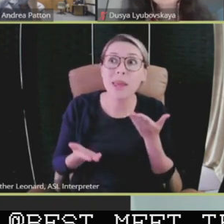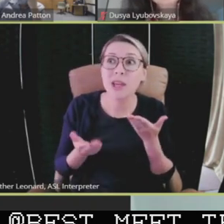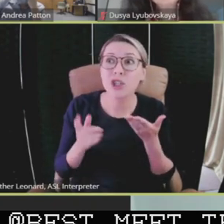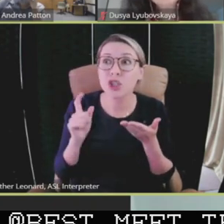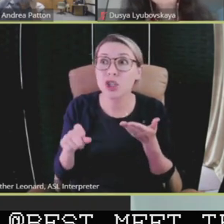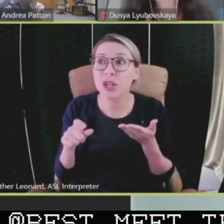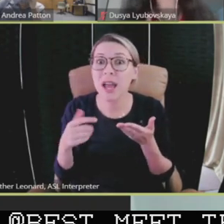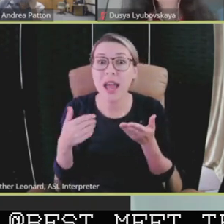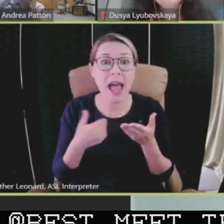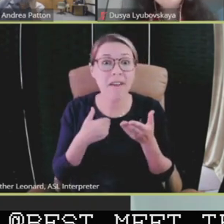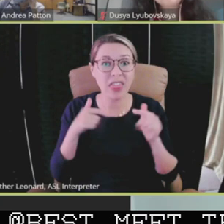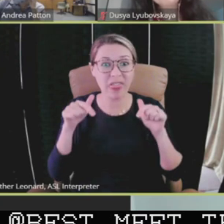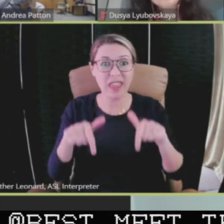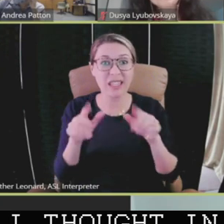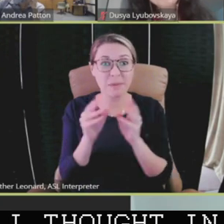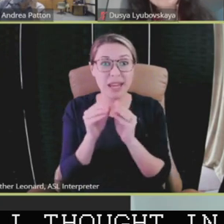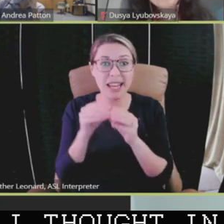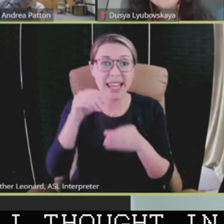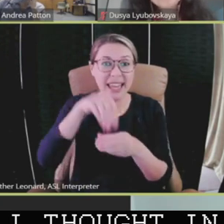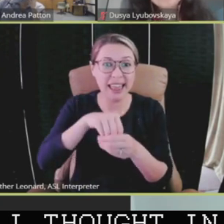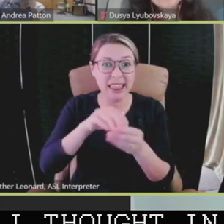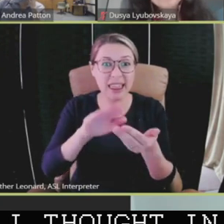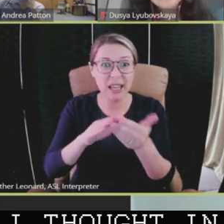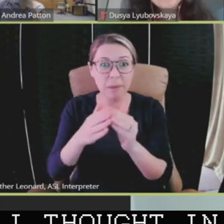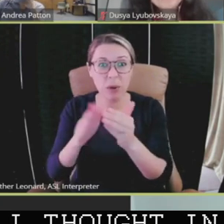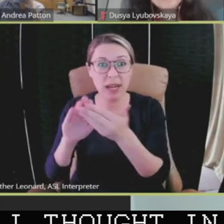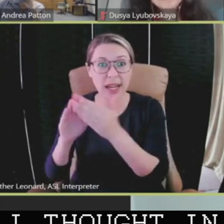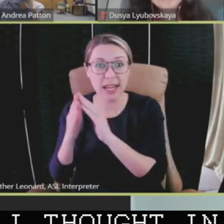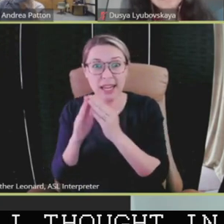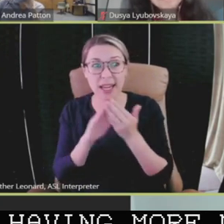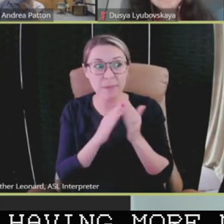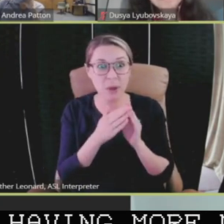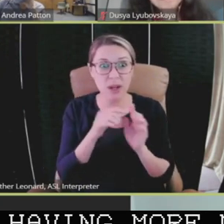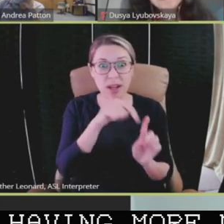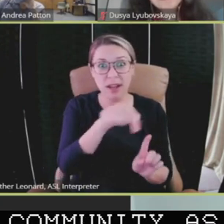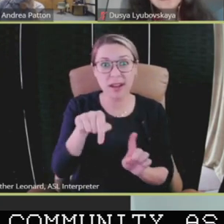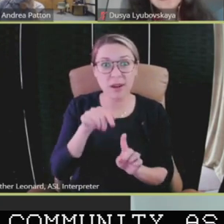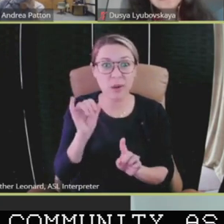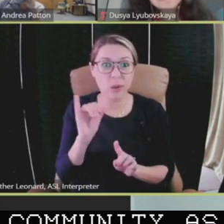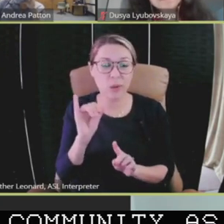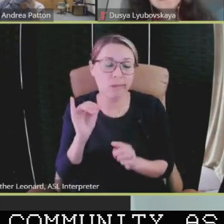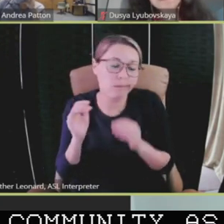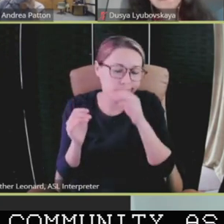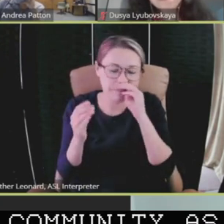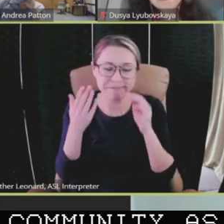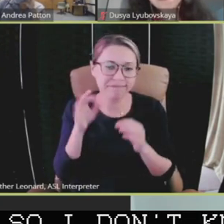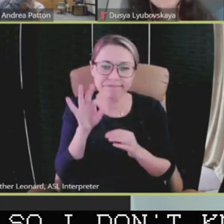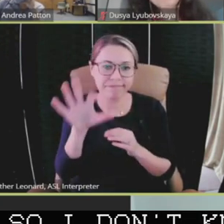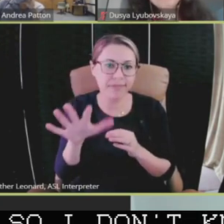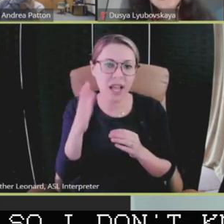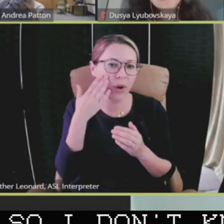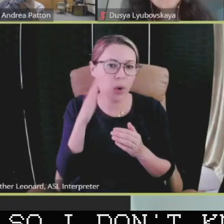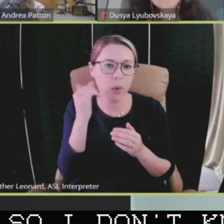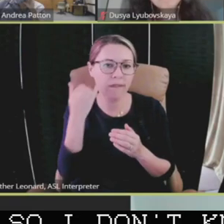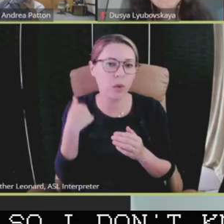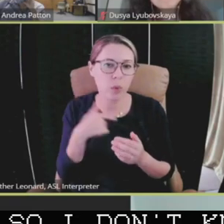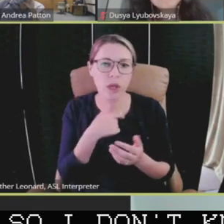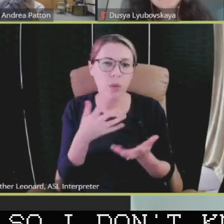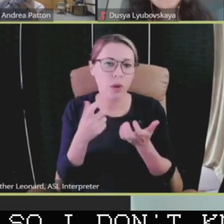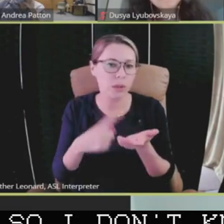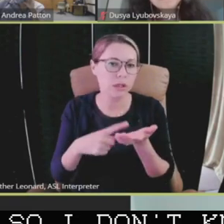community as well. So I don't know if that's something that we want to, work on as